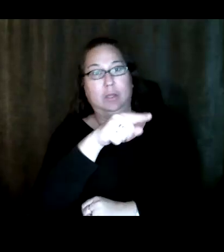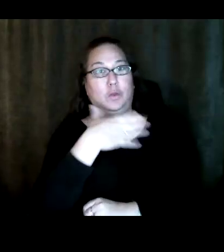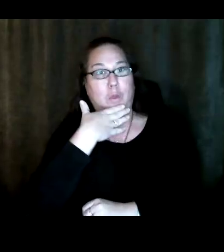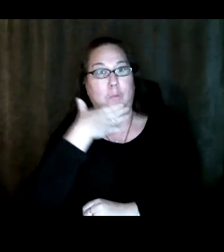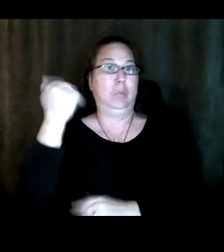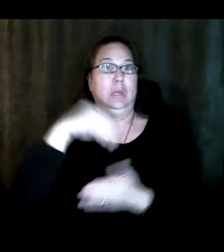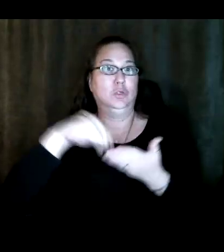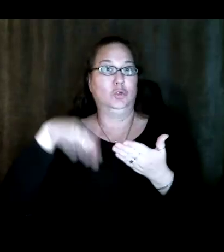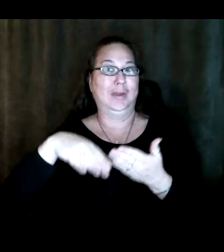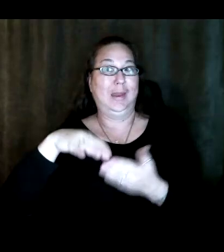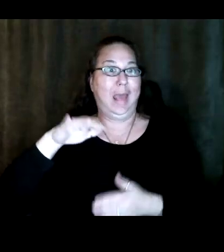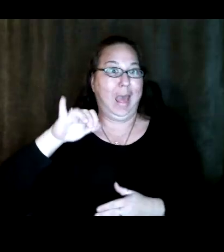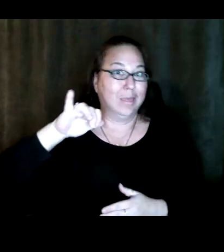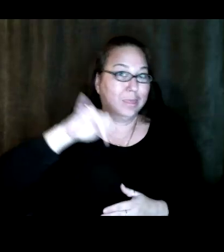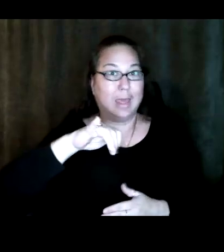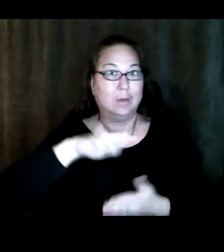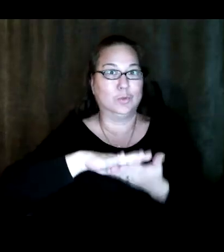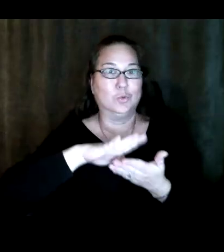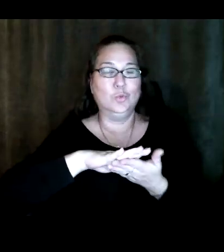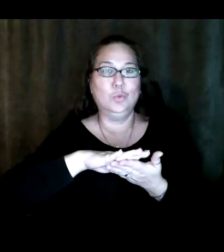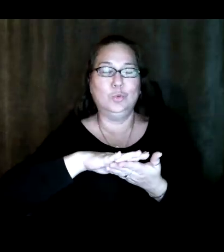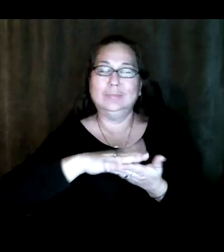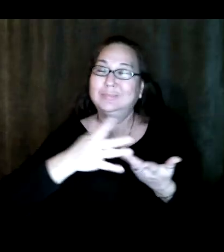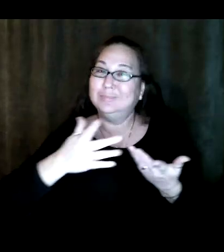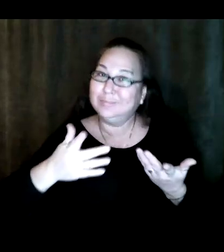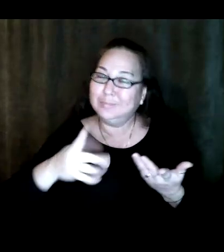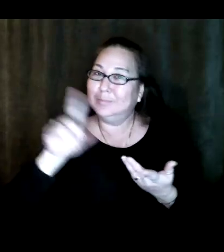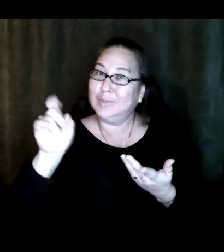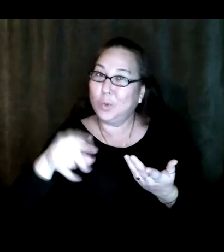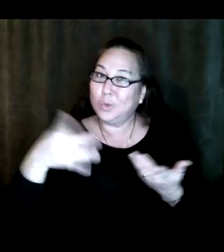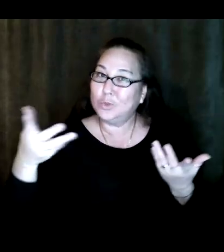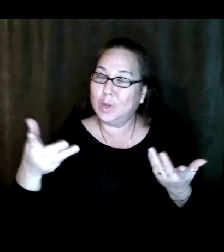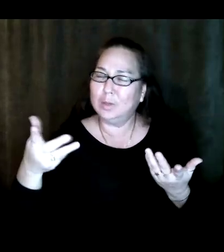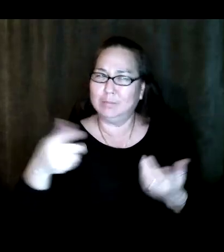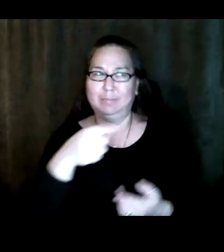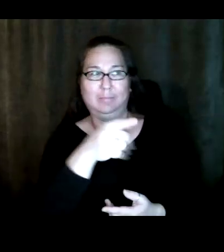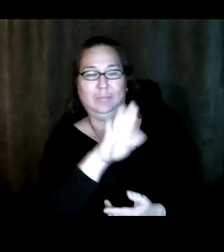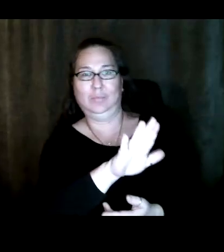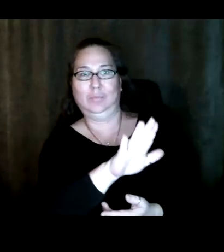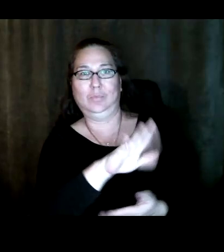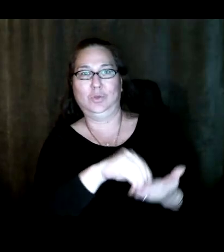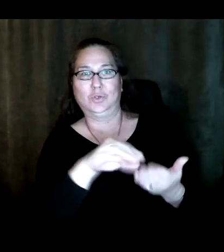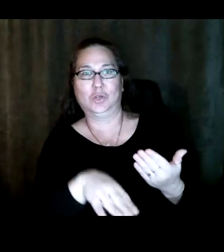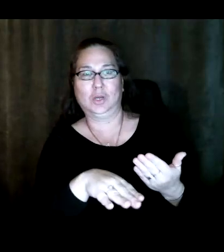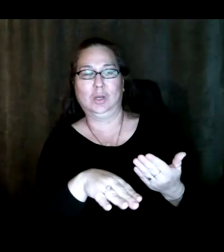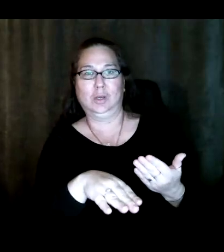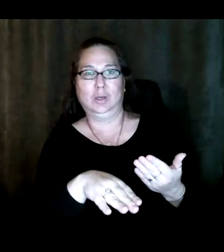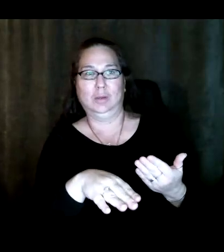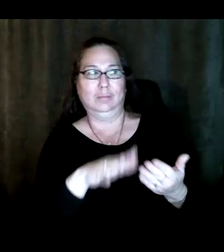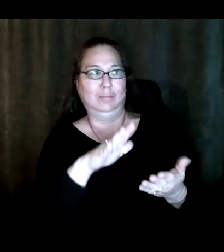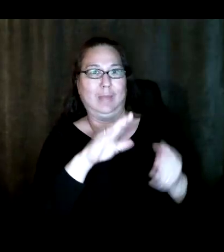student at that school. But the question is, what is that student's educational